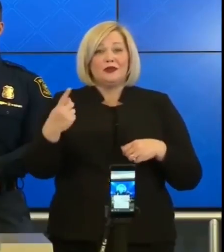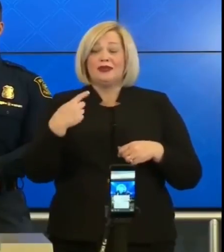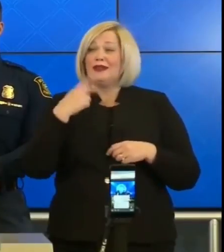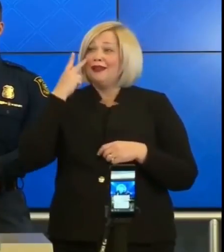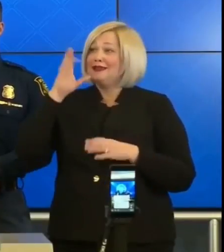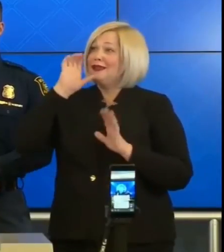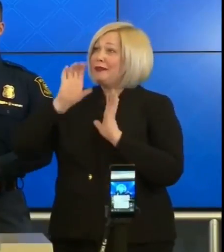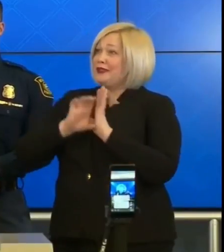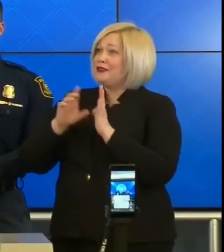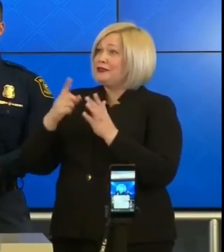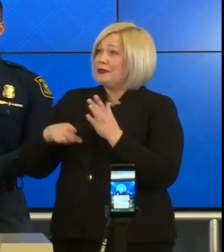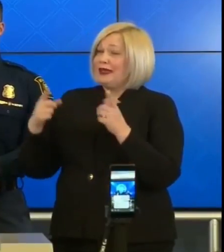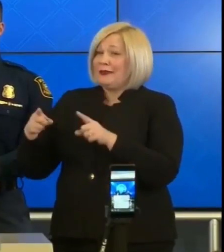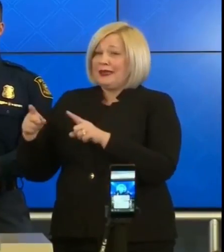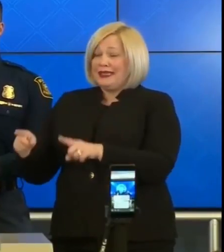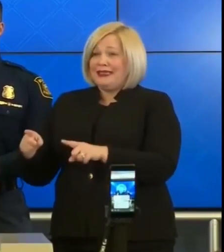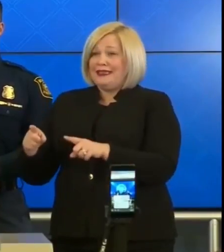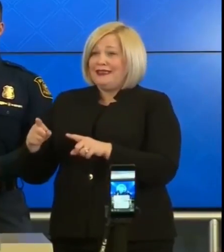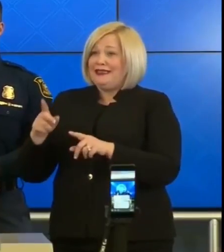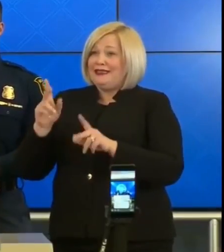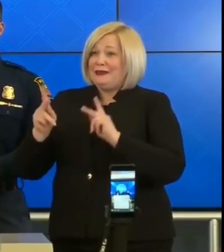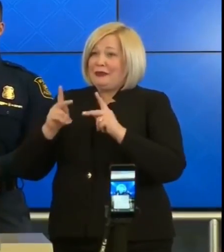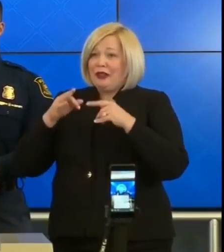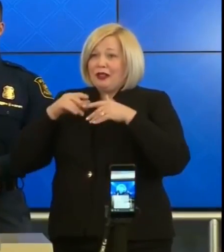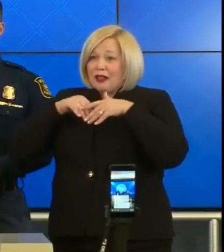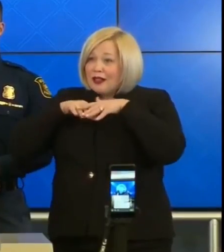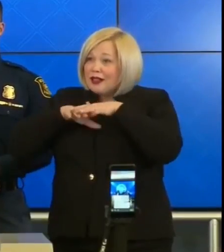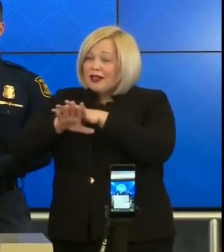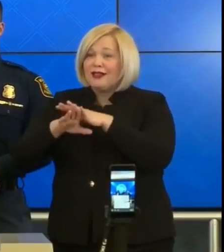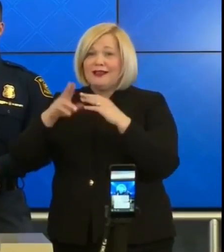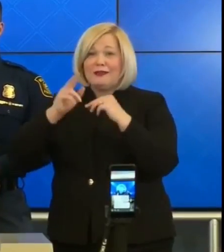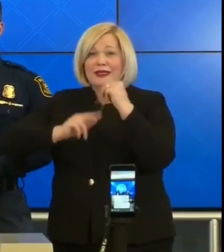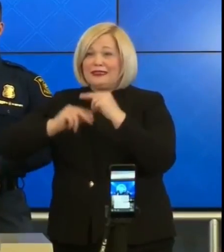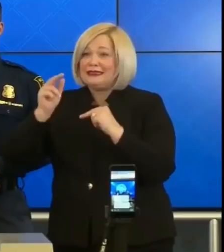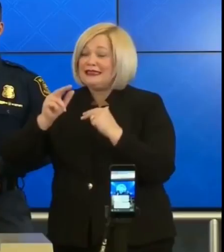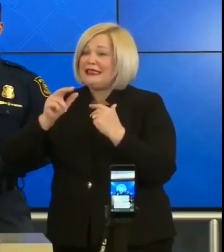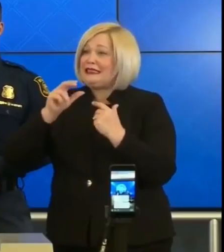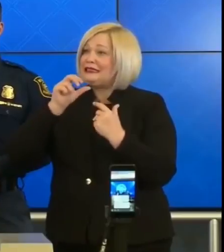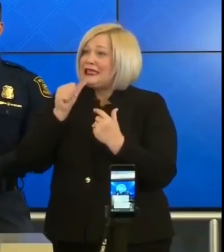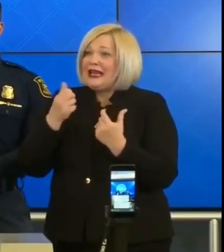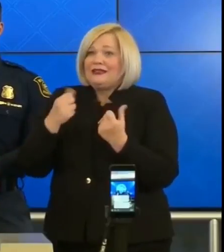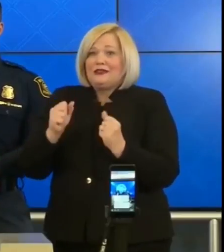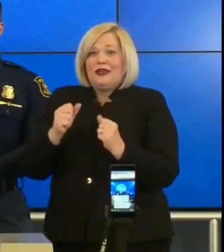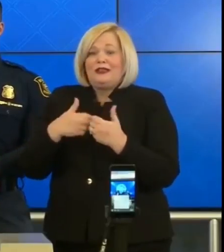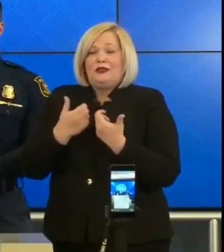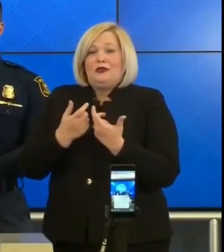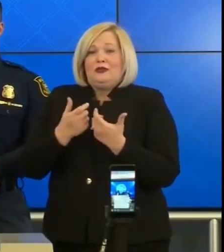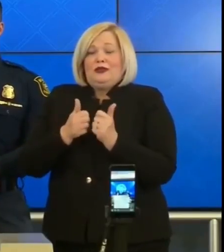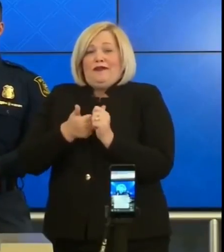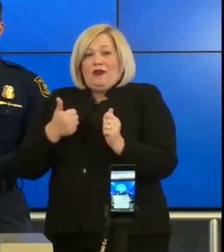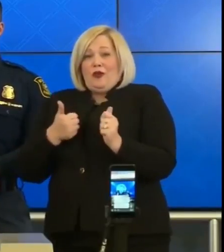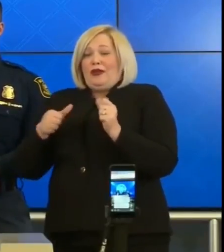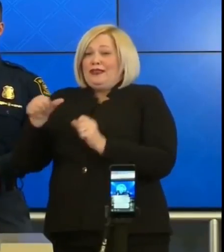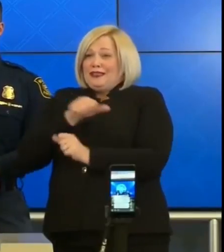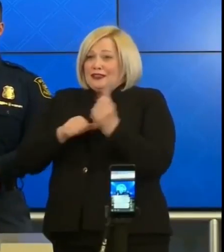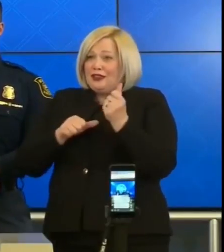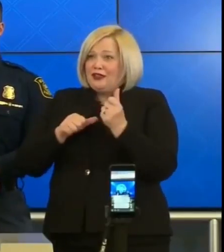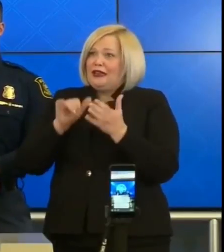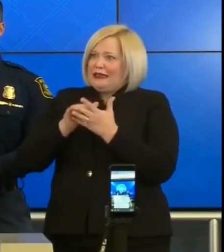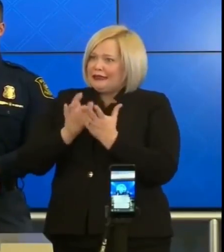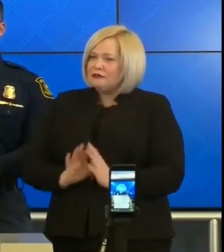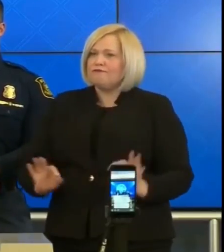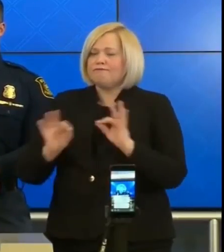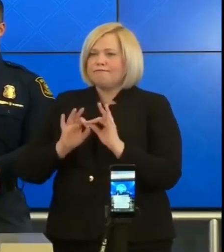pictures of people cramming into facilities, not observing the social distancing that we know is critical to public